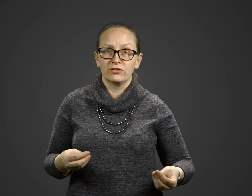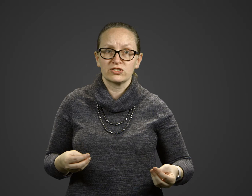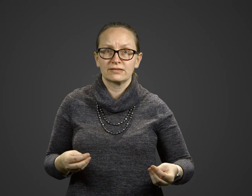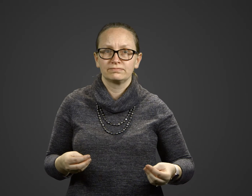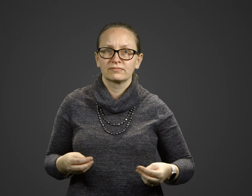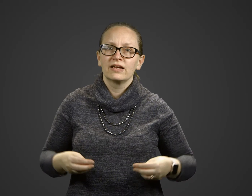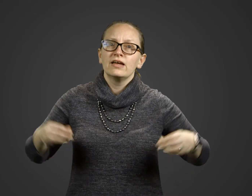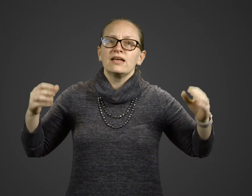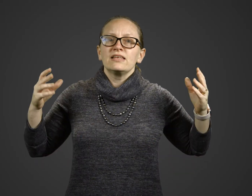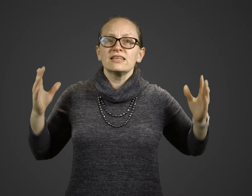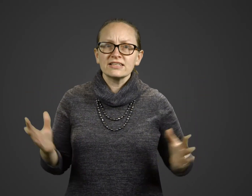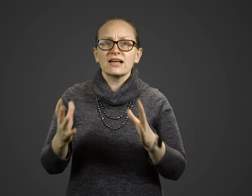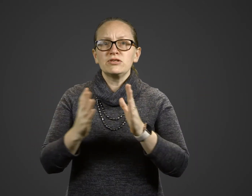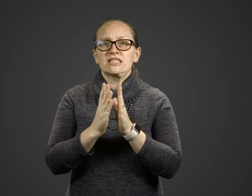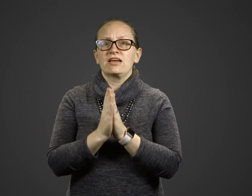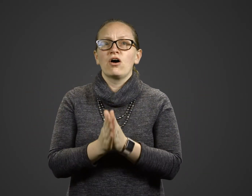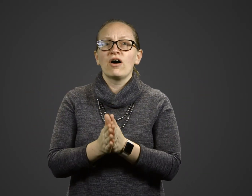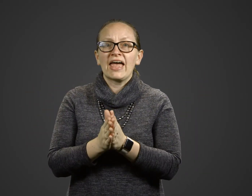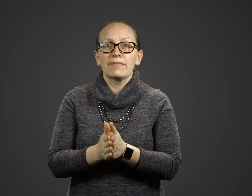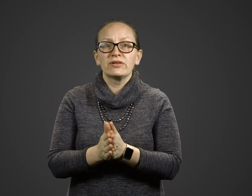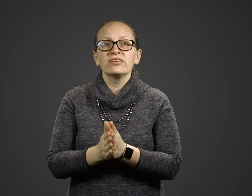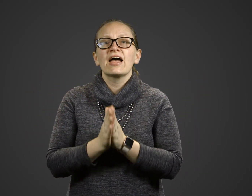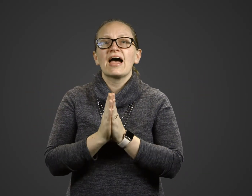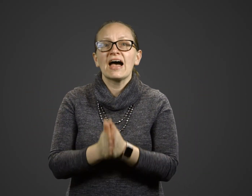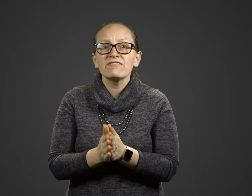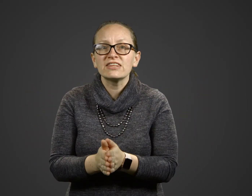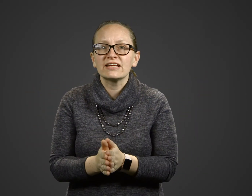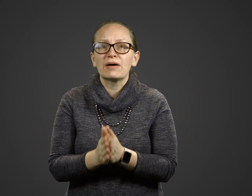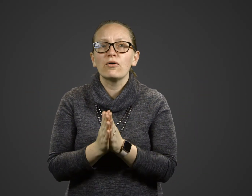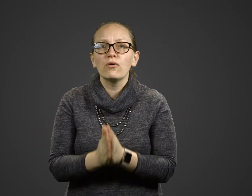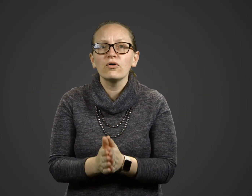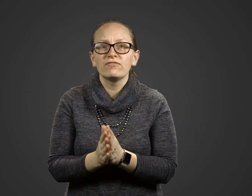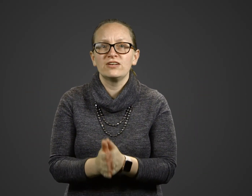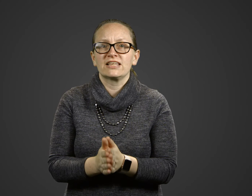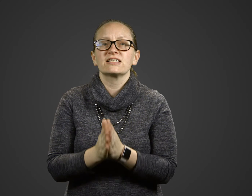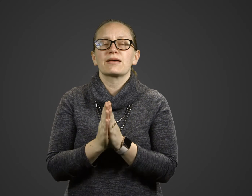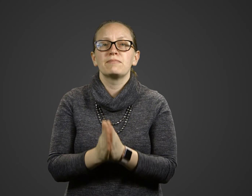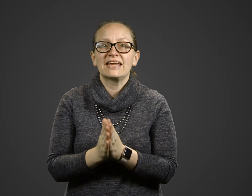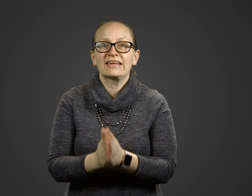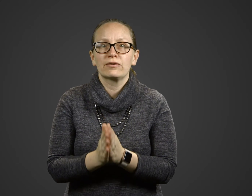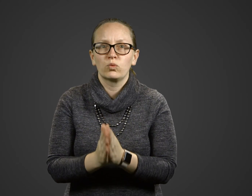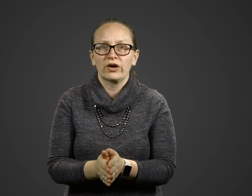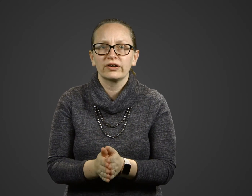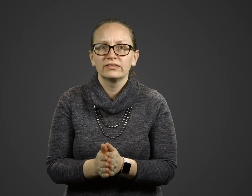force. Next time you see a hot air balloon, have a think about all the physics making it work.